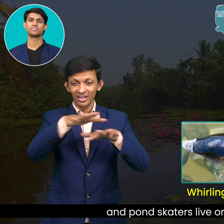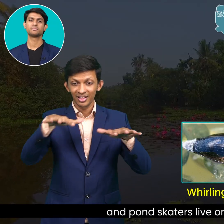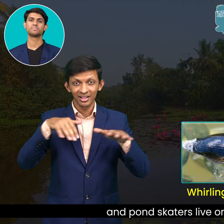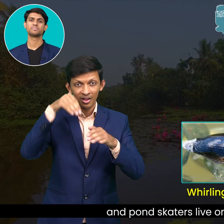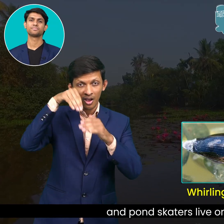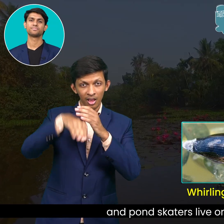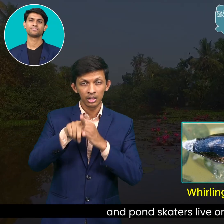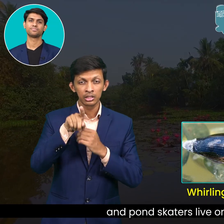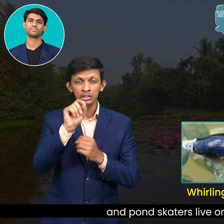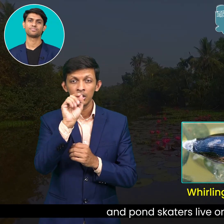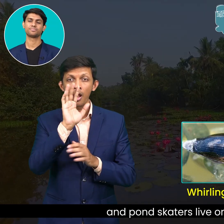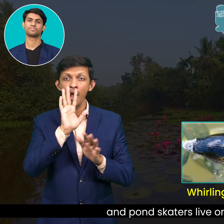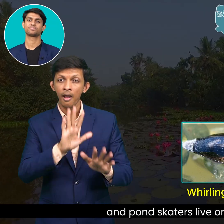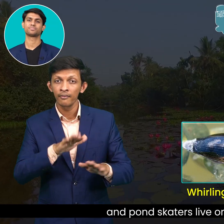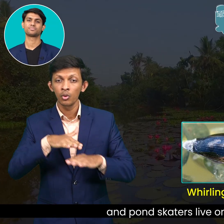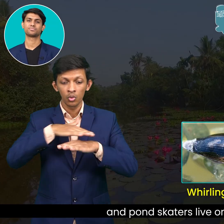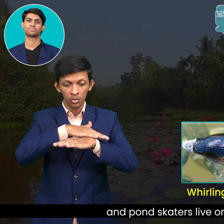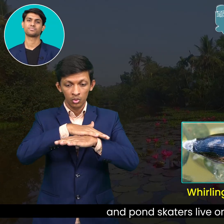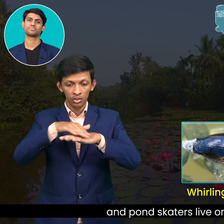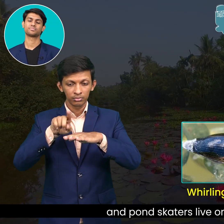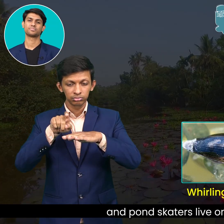surface.